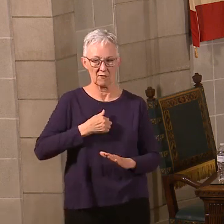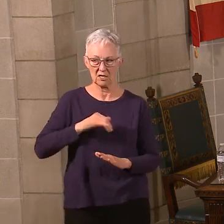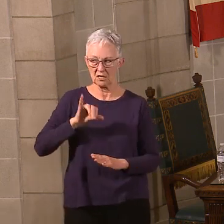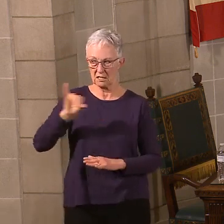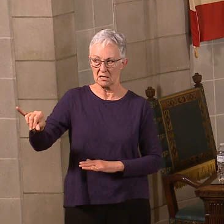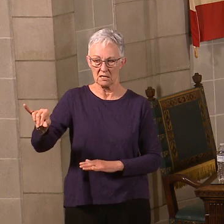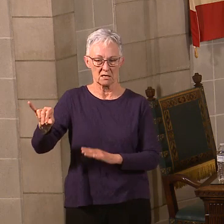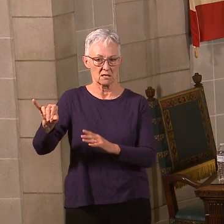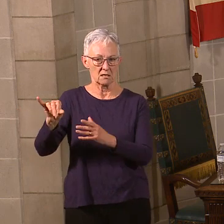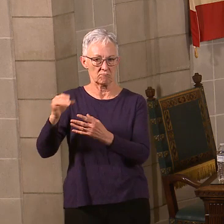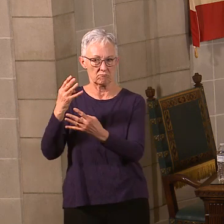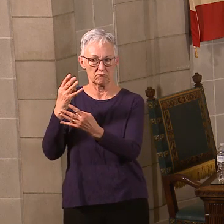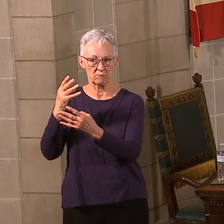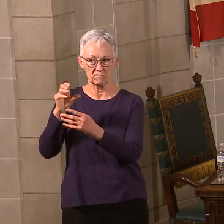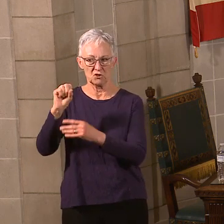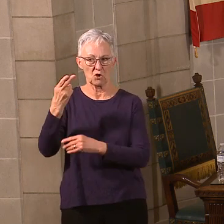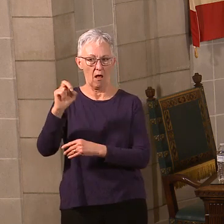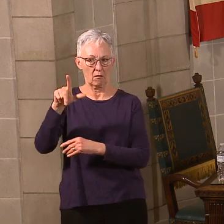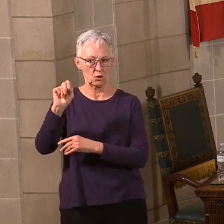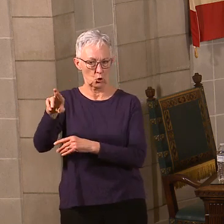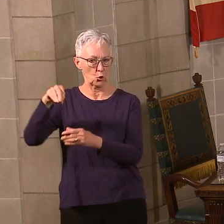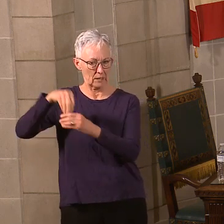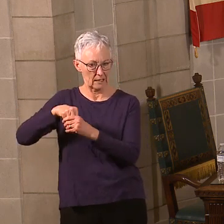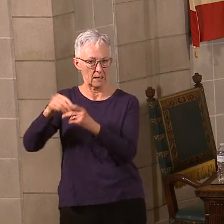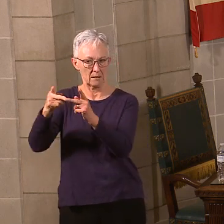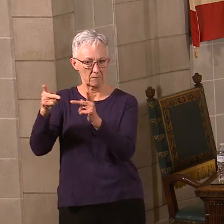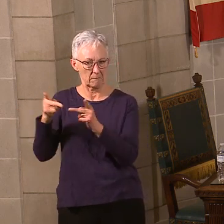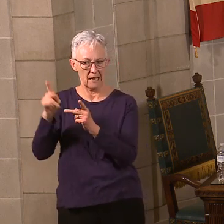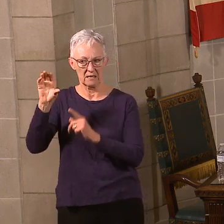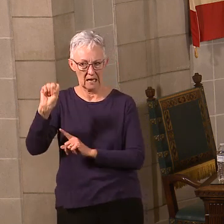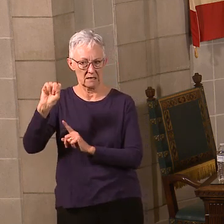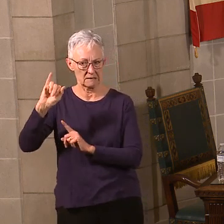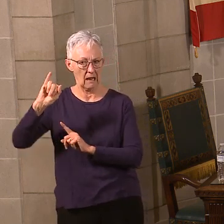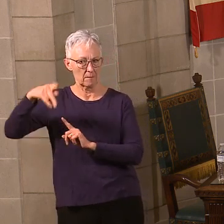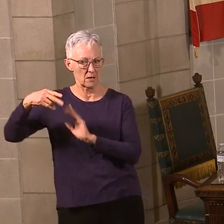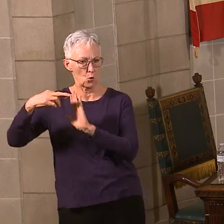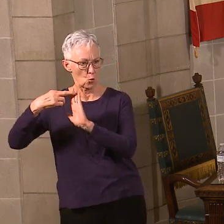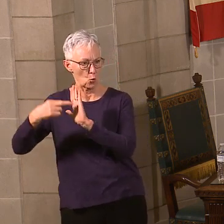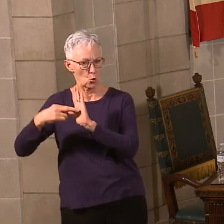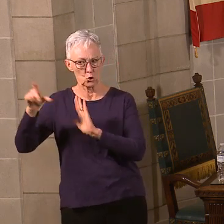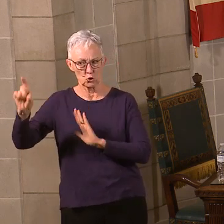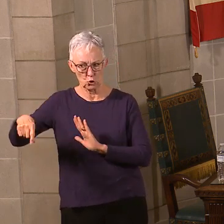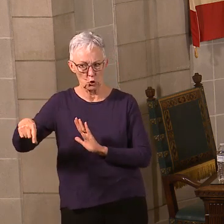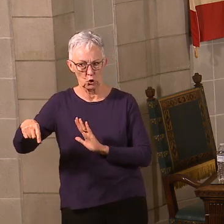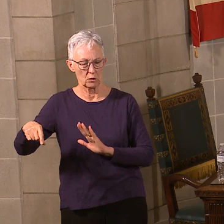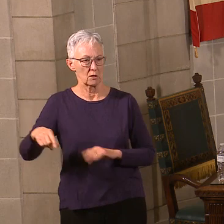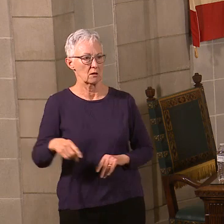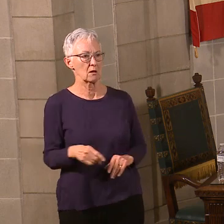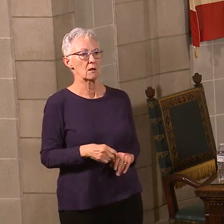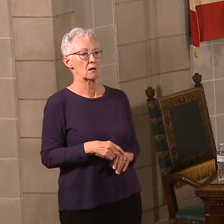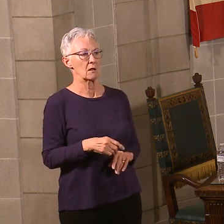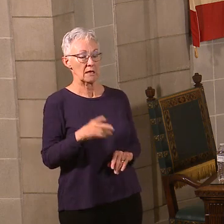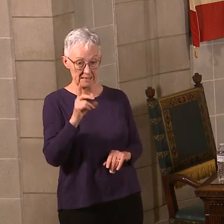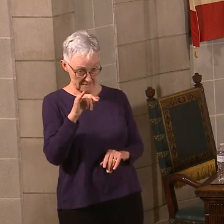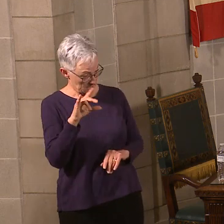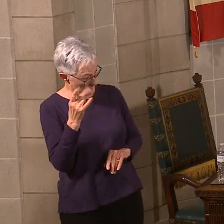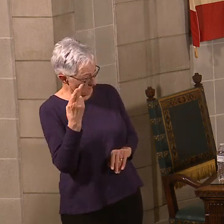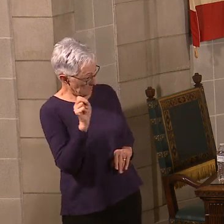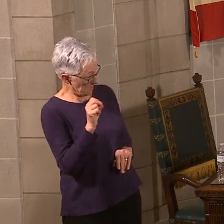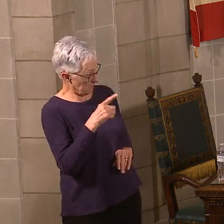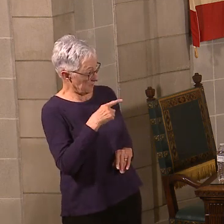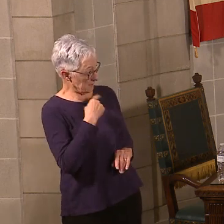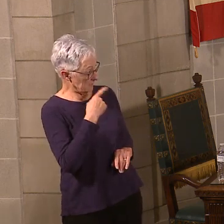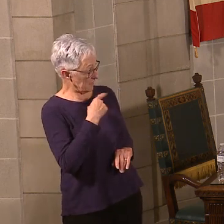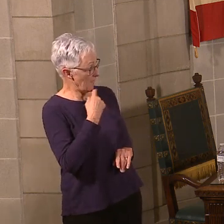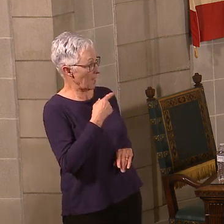states should be able to manage the emergency on what they think is best. So he didn't say he was walking anything back, but he certainly